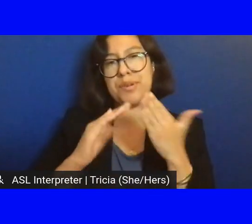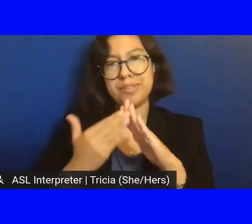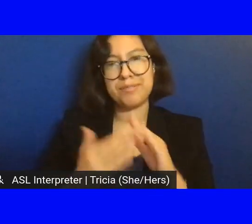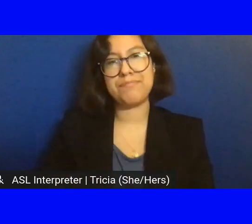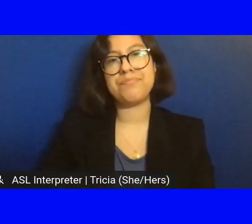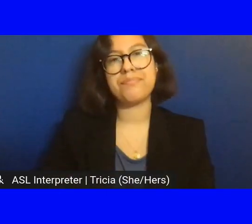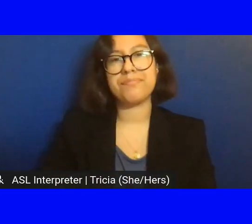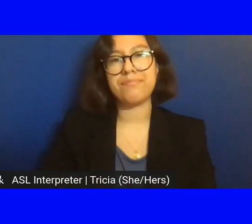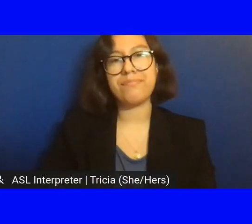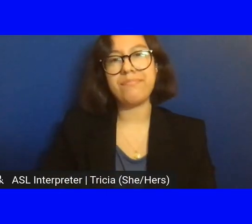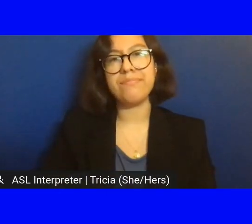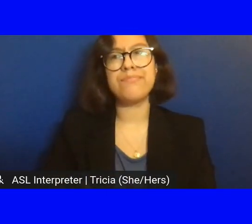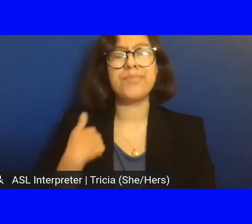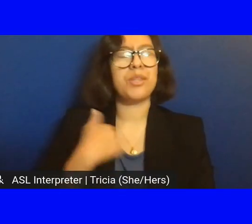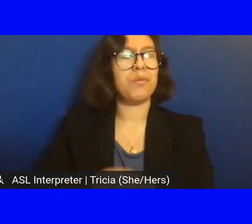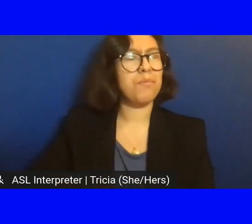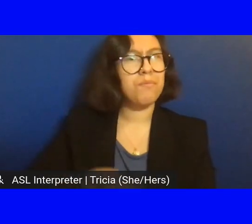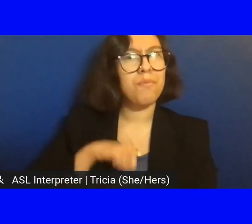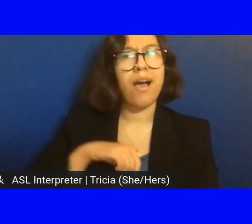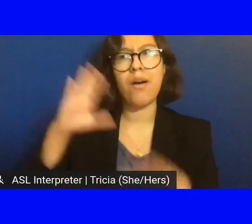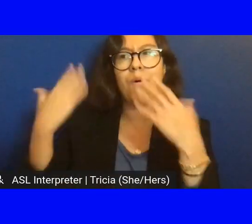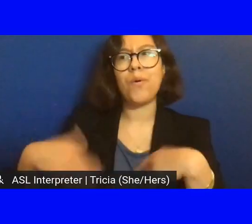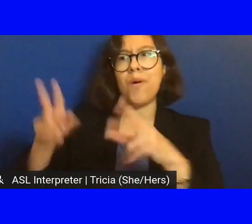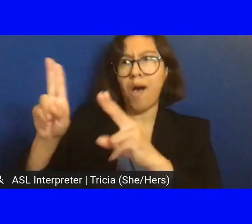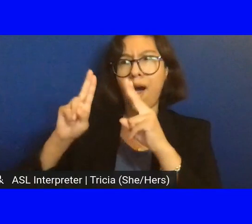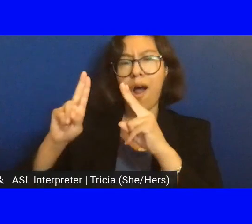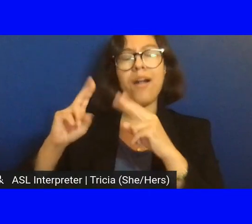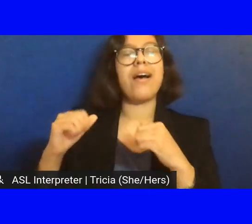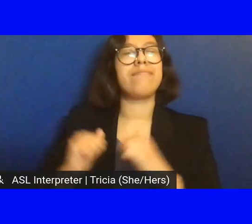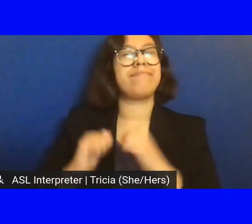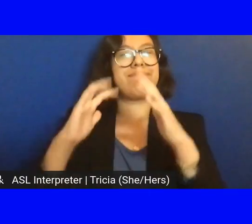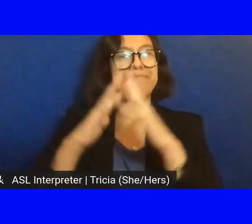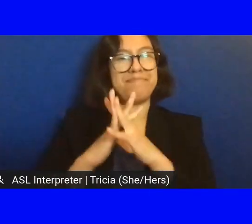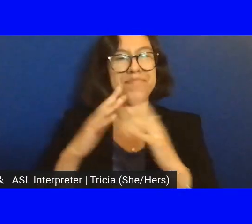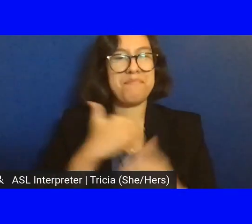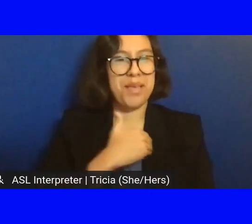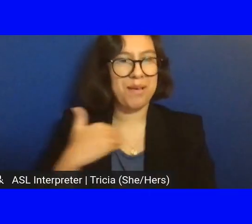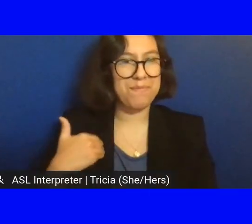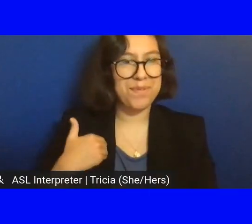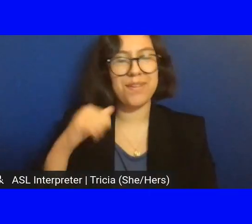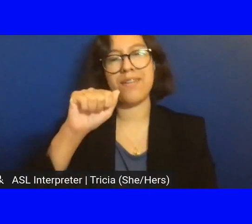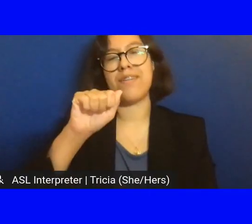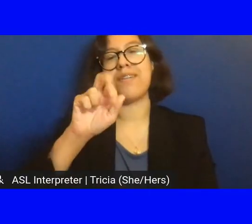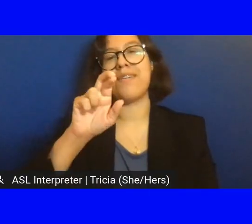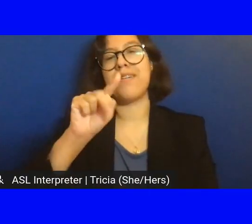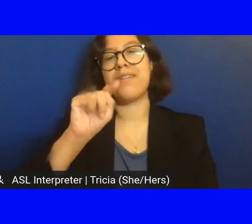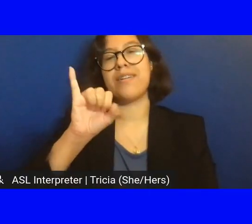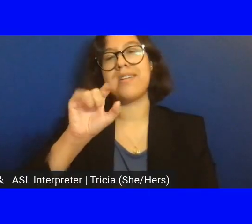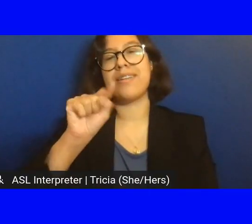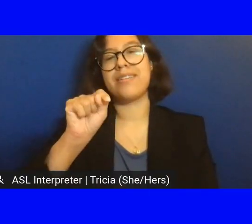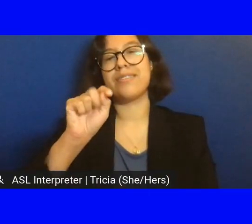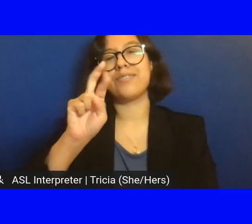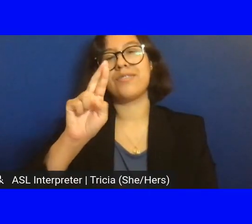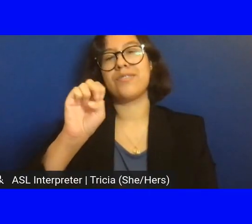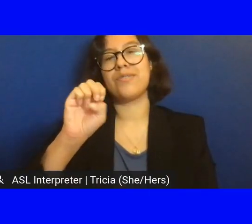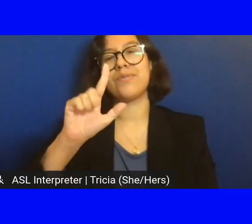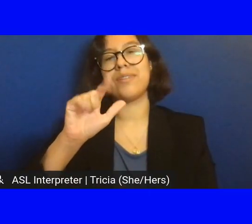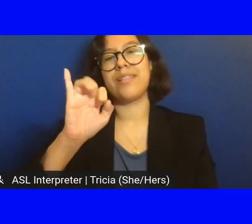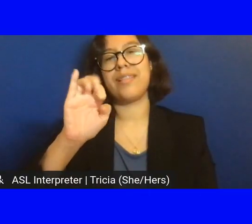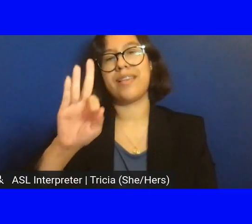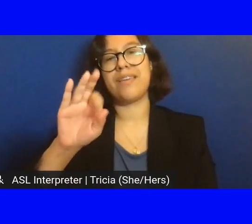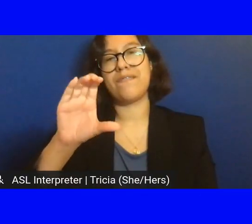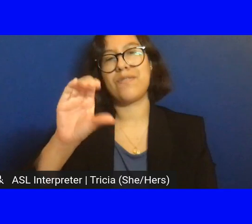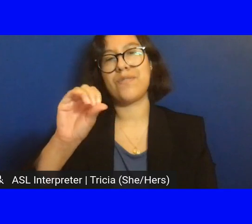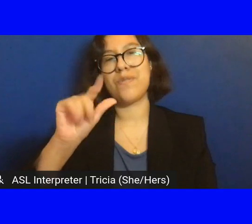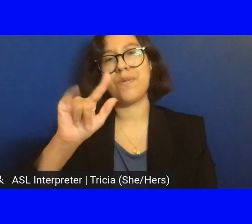We are also very proud and honored to say we are a founding member of the Artist Relief Coalition. This series of